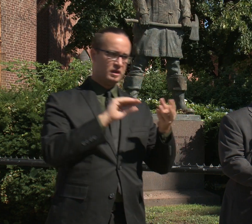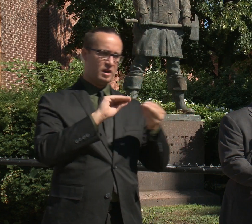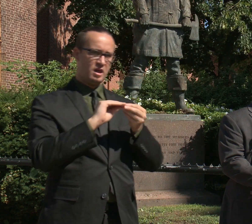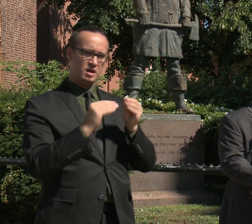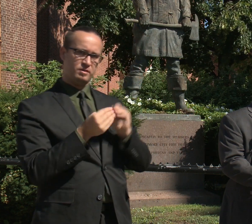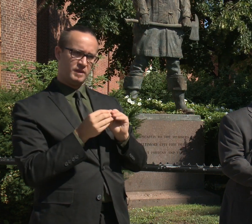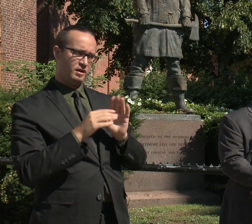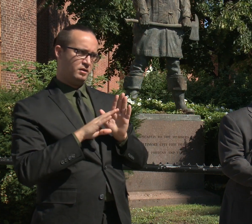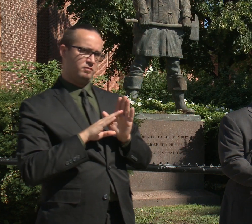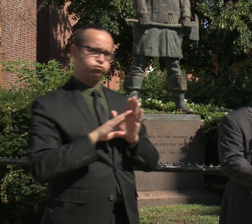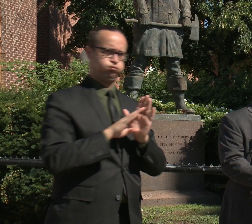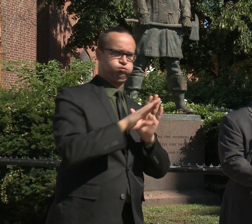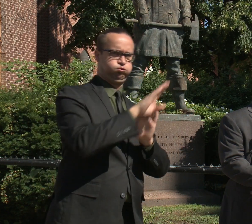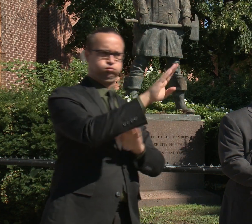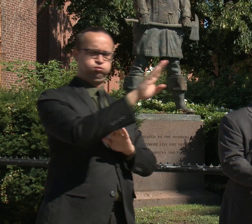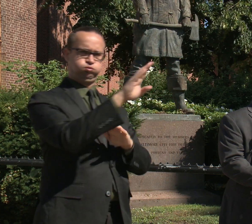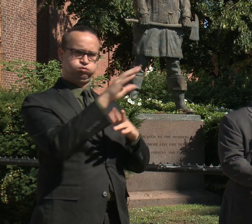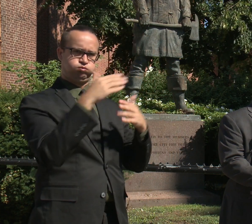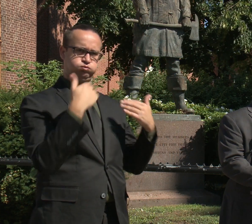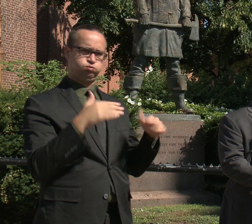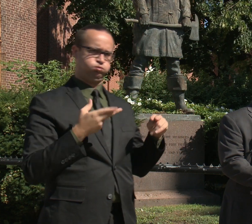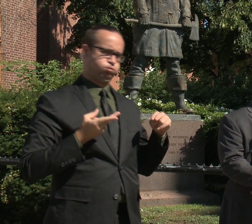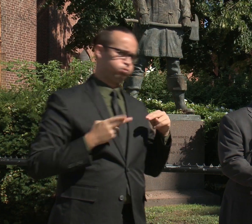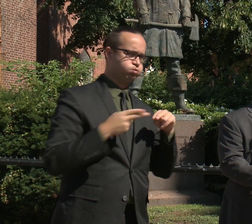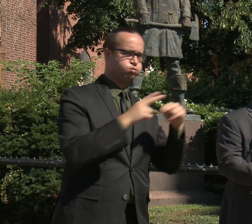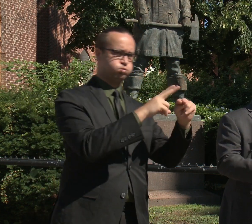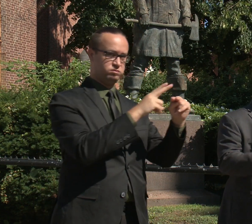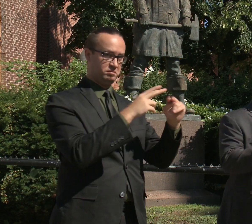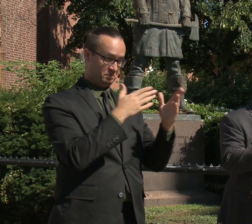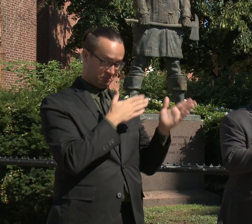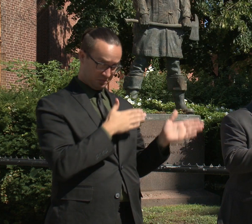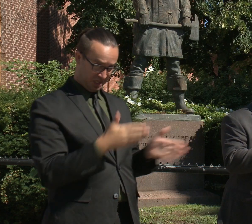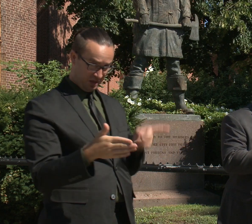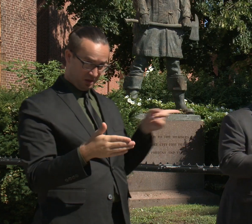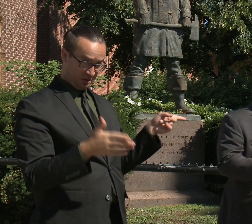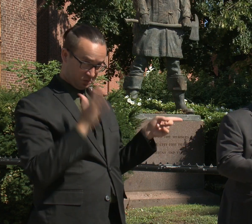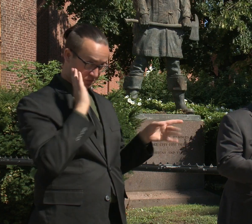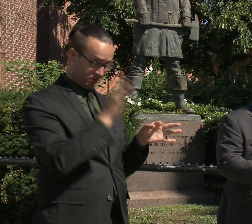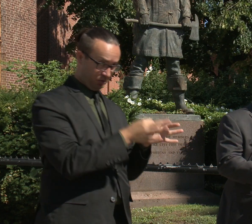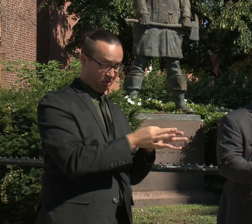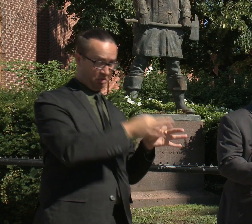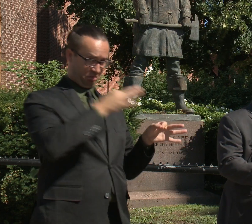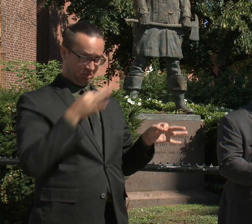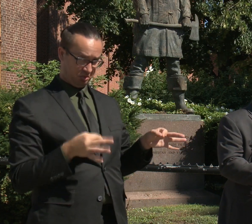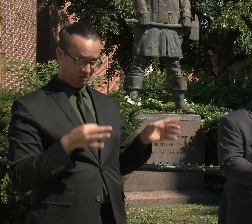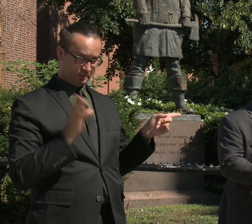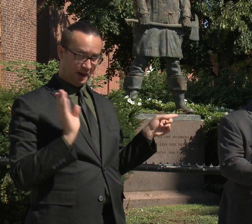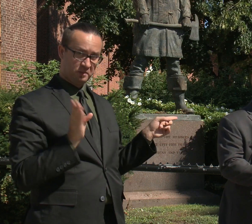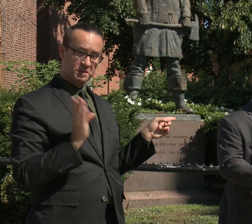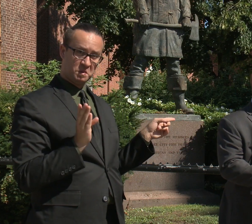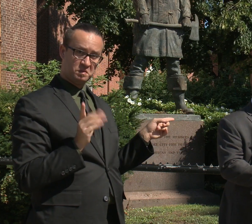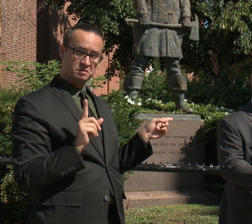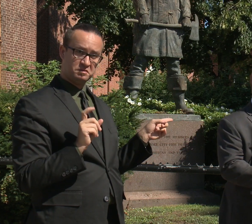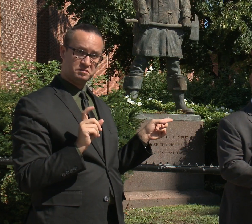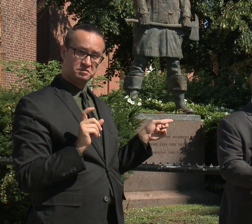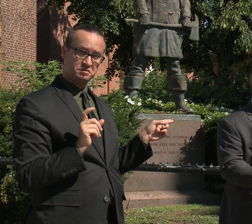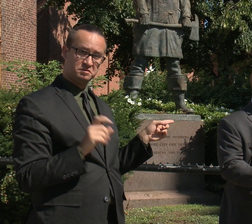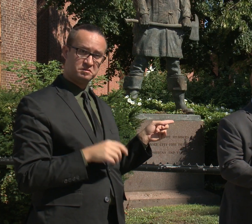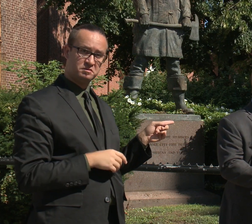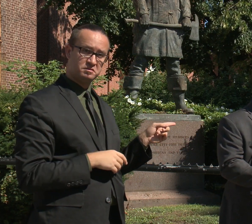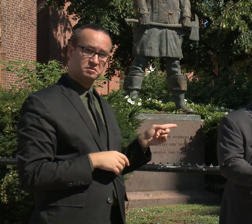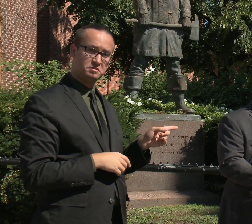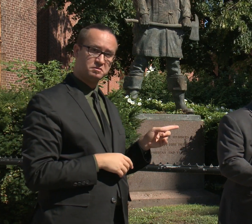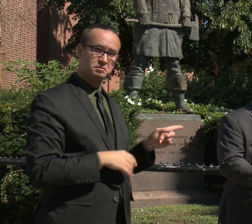you considered doing that in Baltimore? If I see an increase in